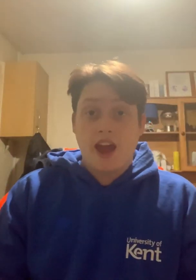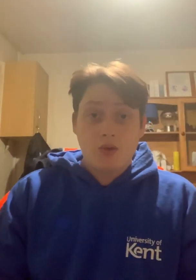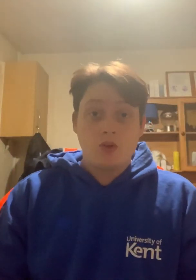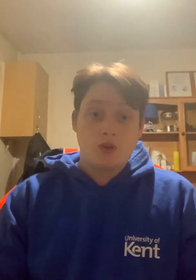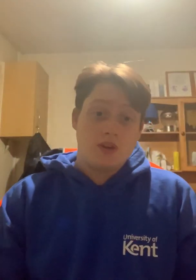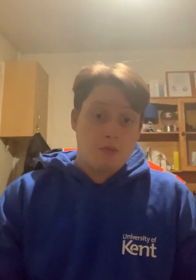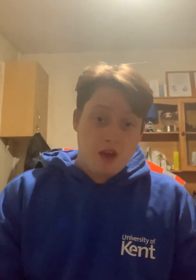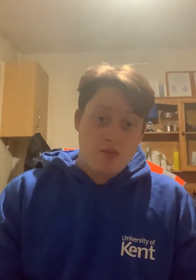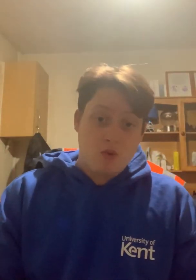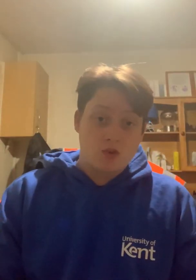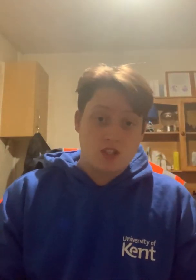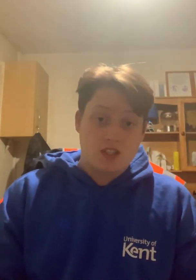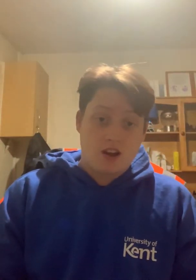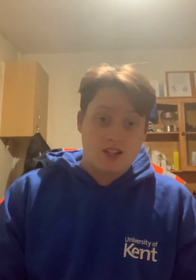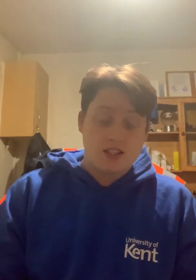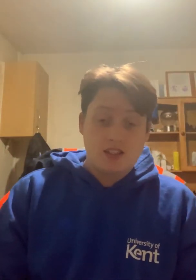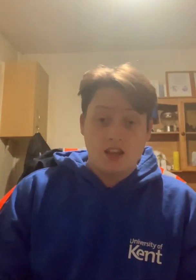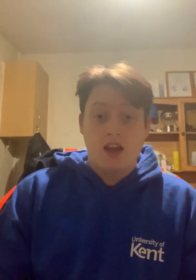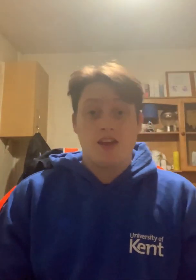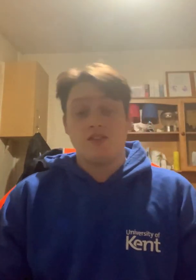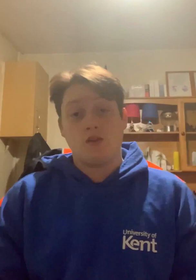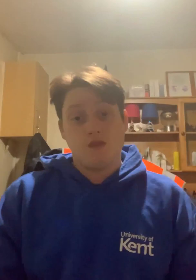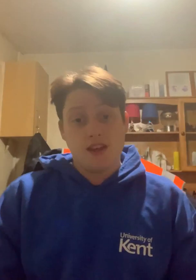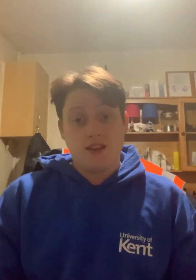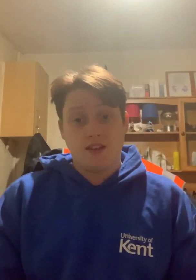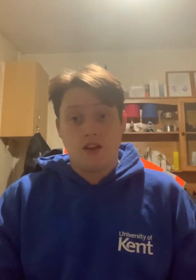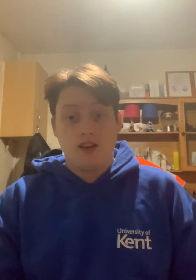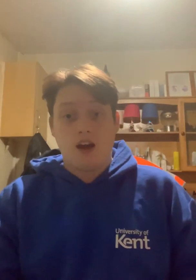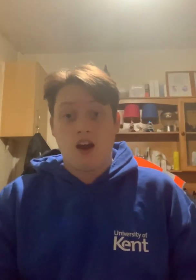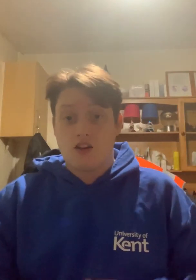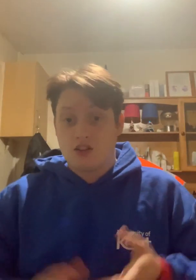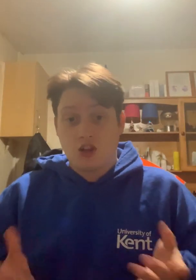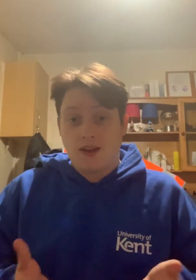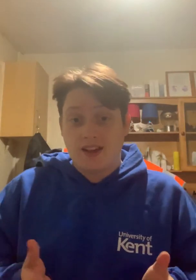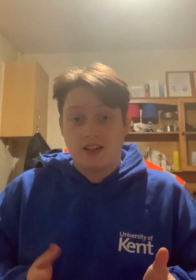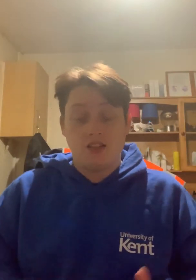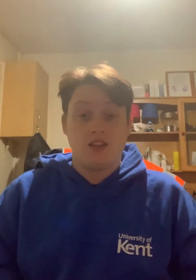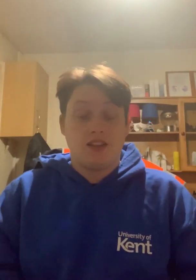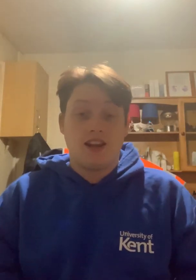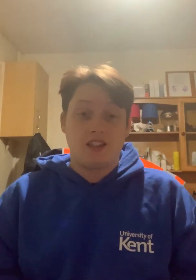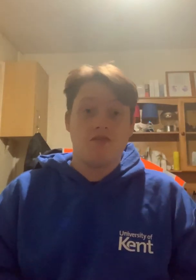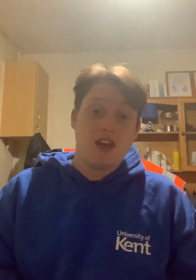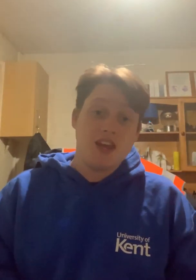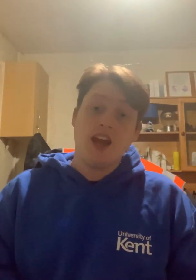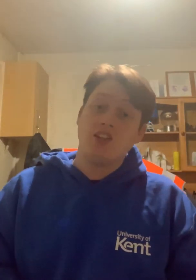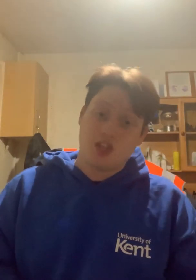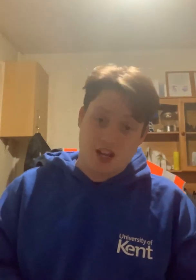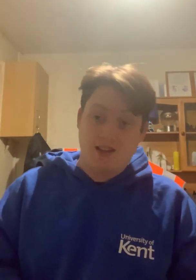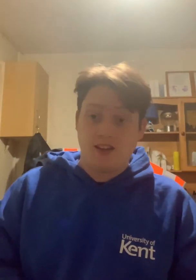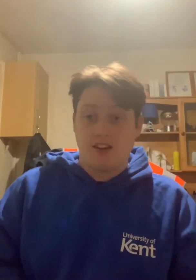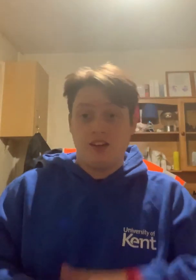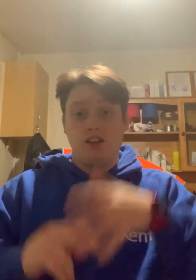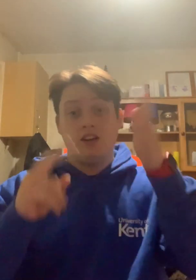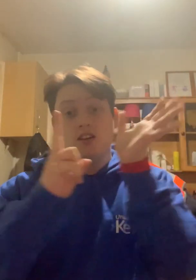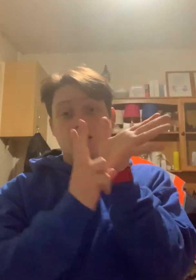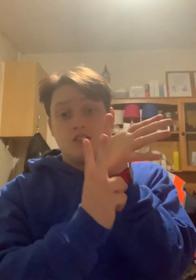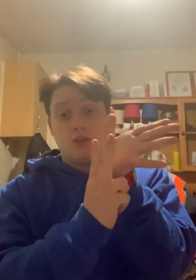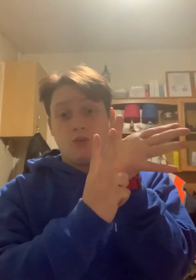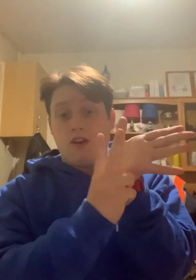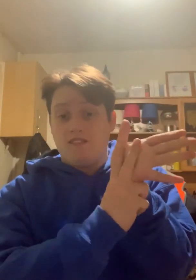Now we're doing a bit more societies. So vegan are two letters, the letter V and G. So